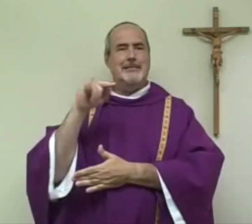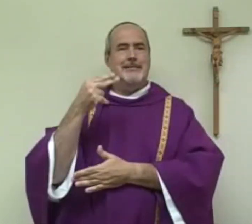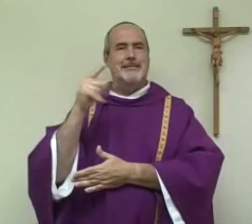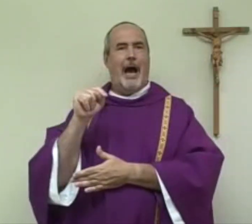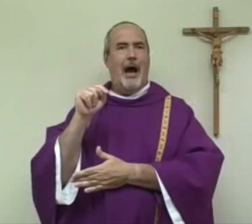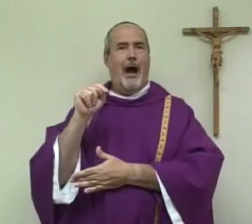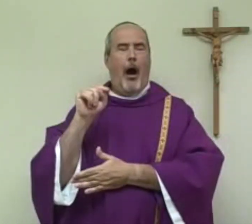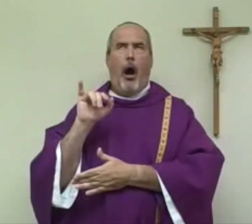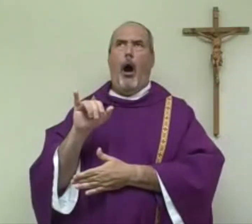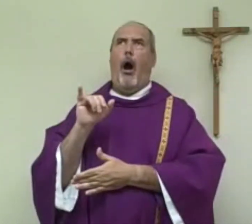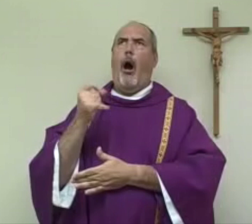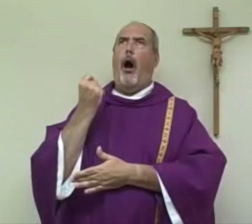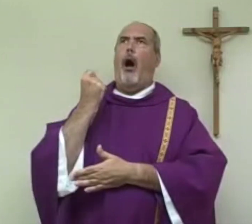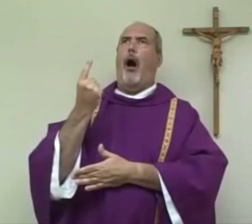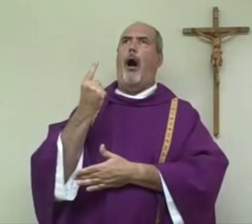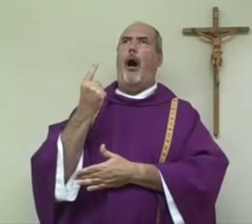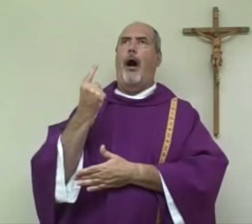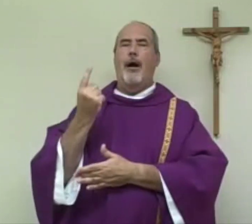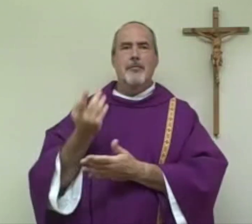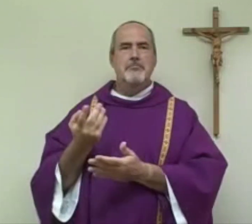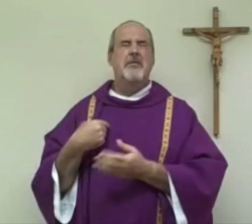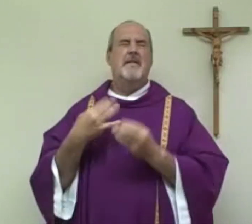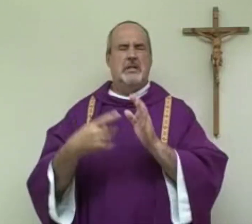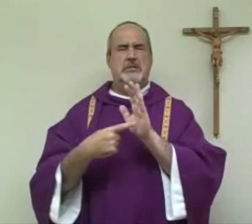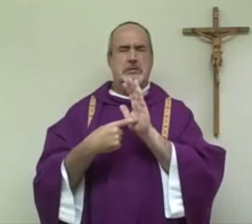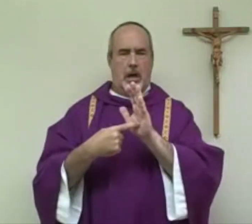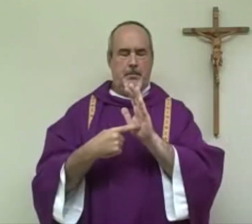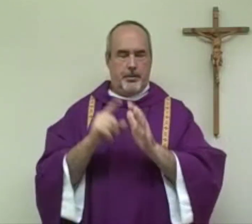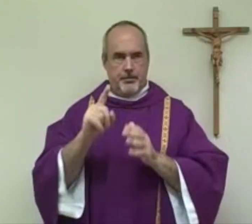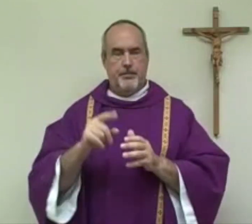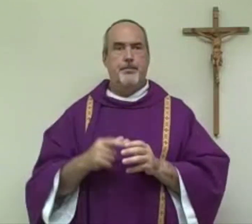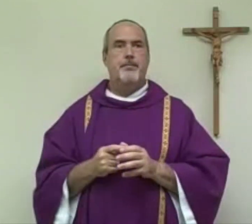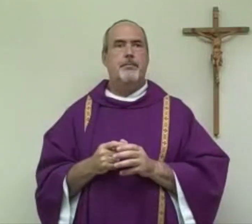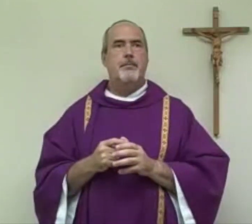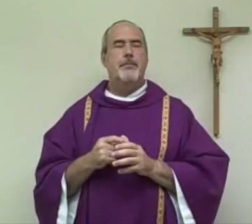had many new insights about it. For example,